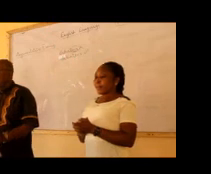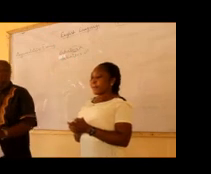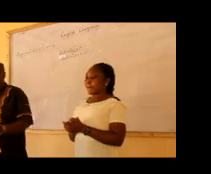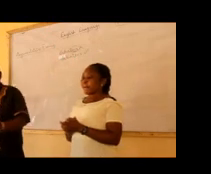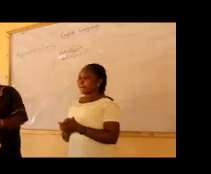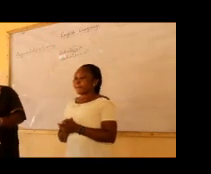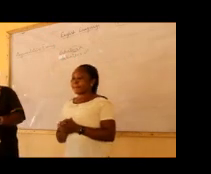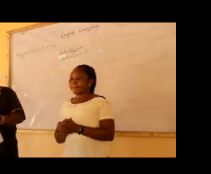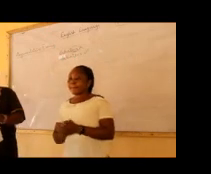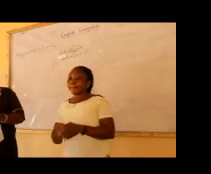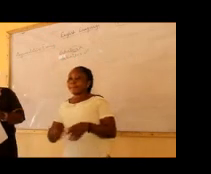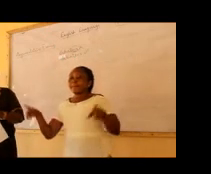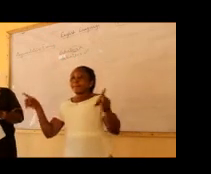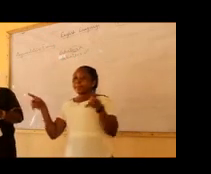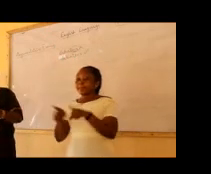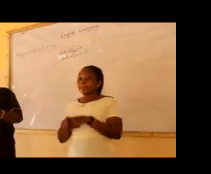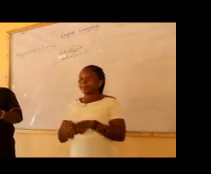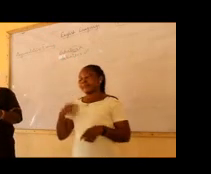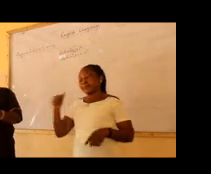a debate,